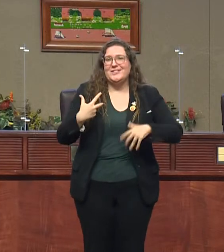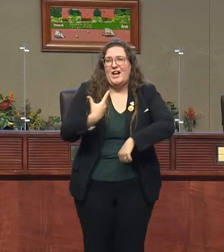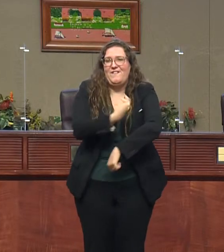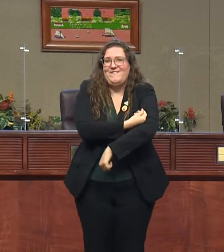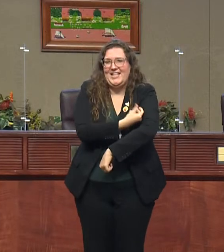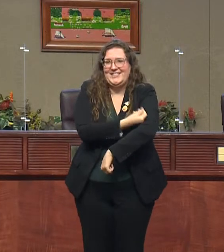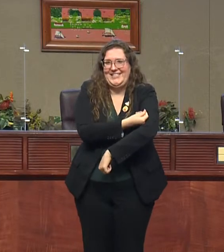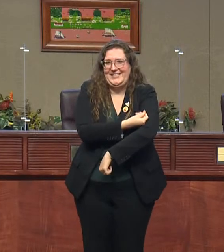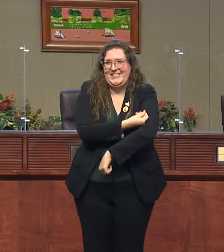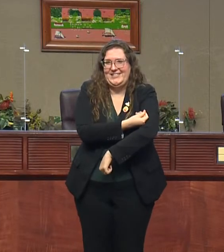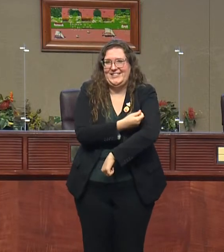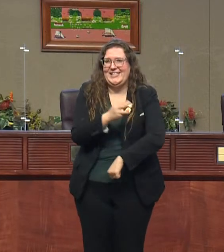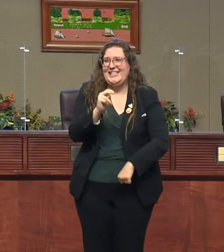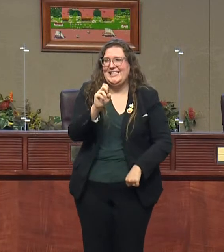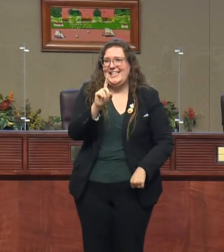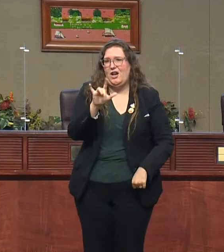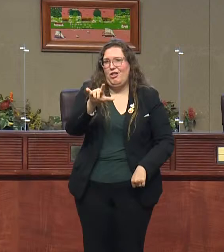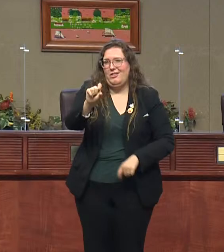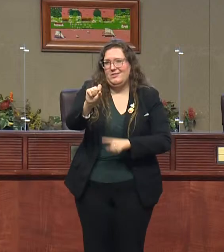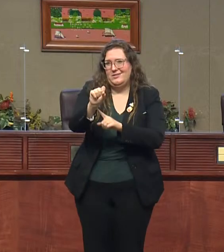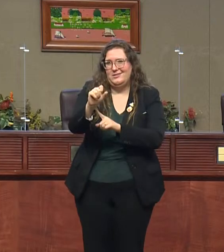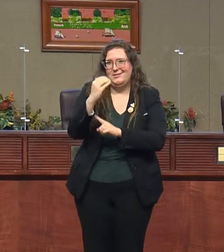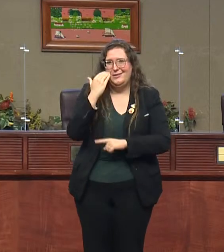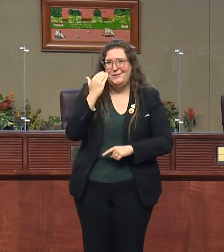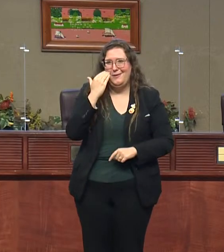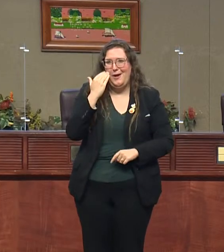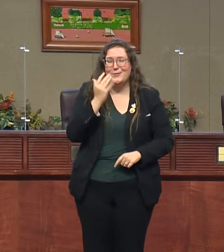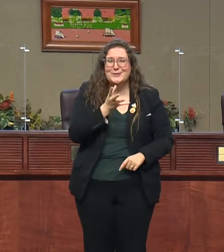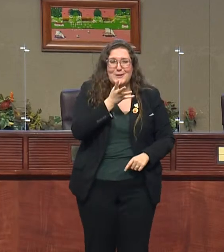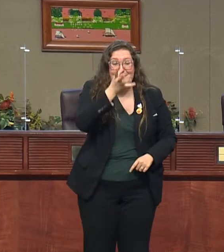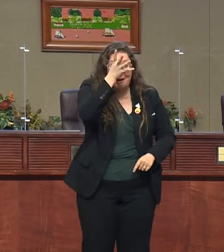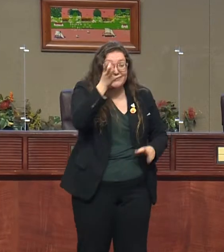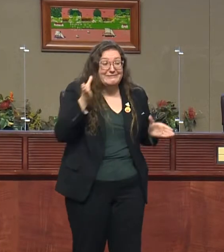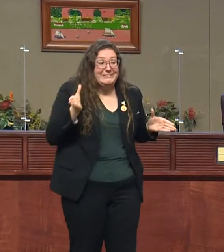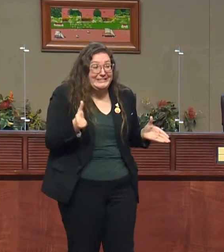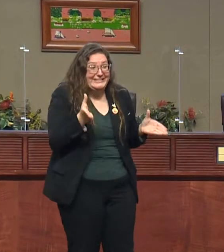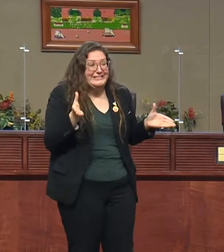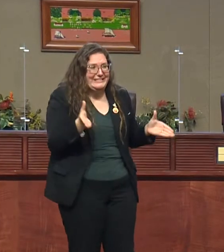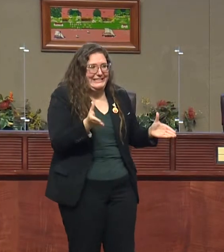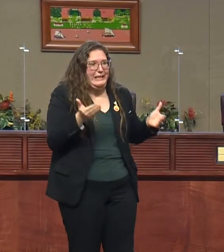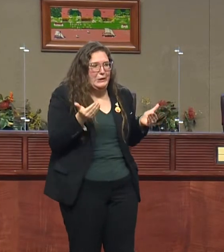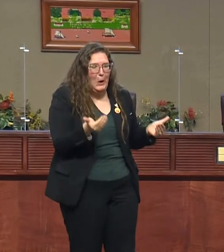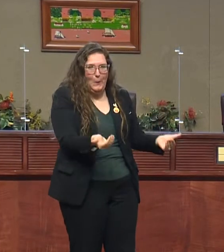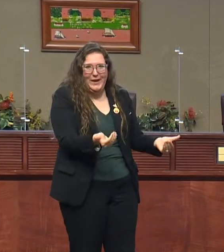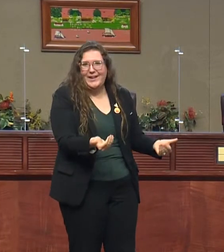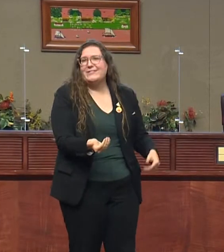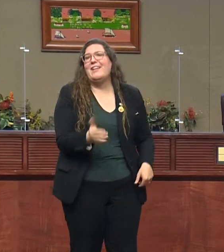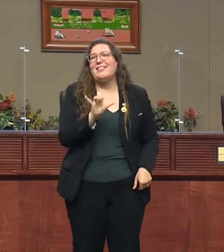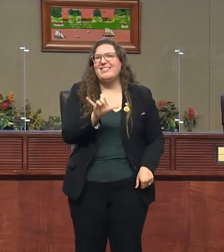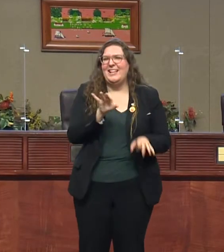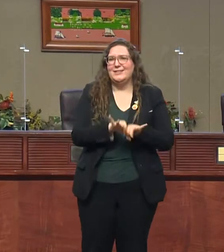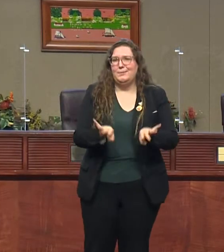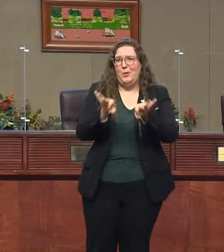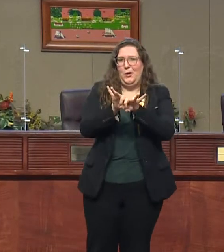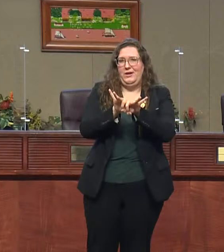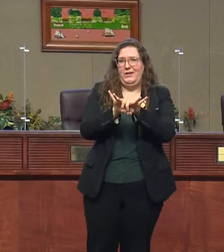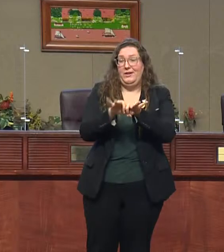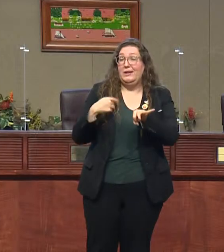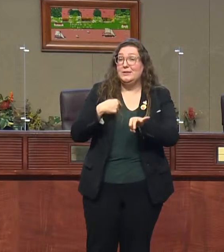to encourage their kids to get vaccinated is going to be important. And we are counting on